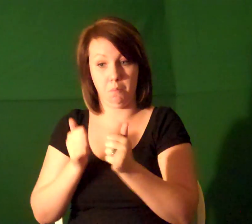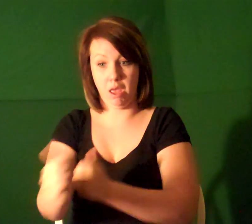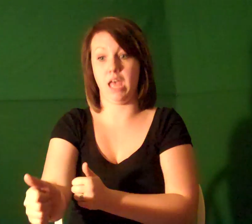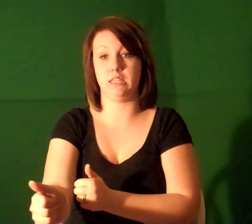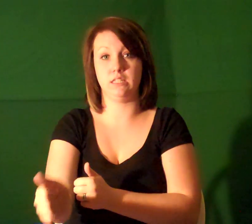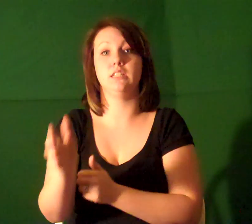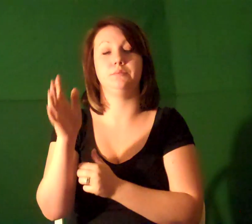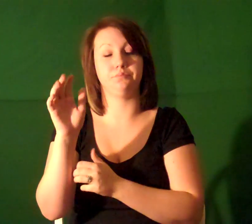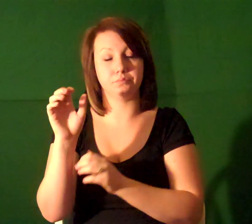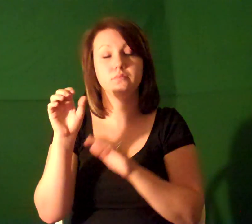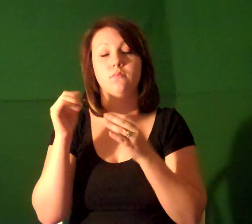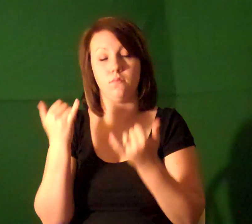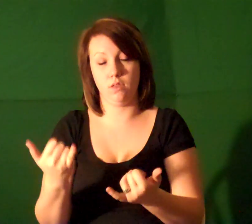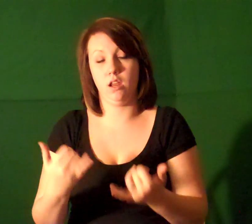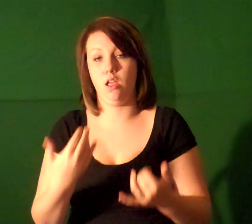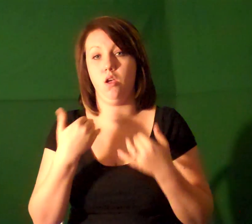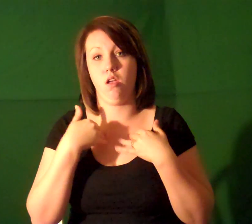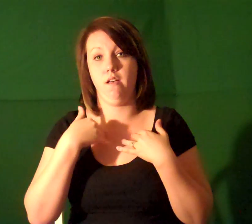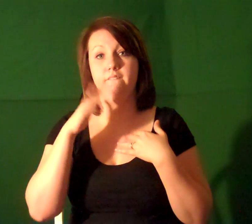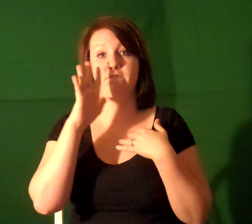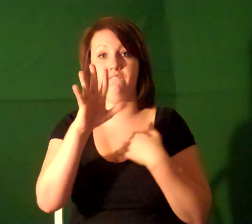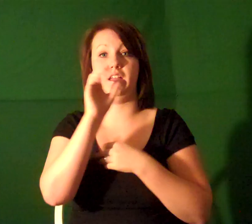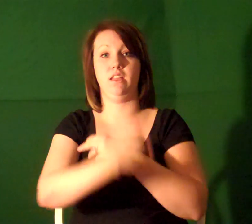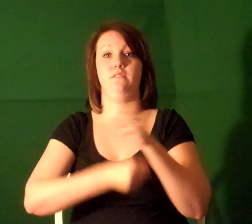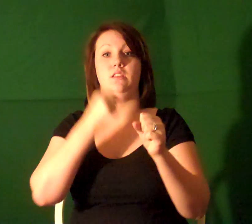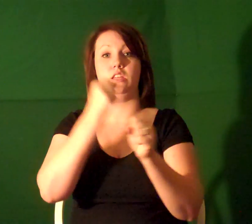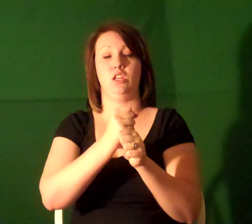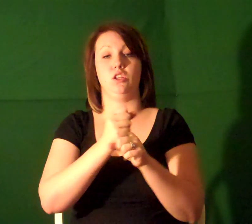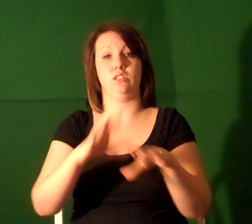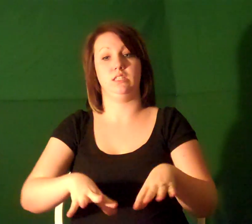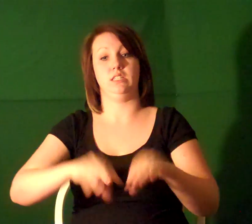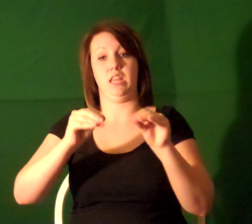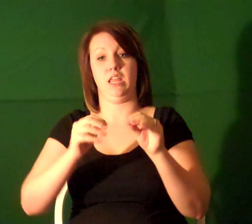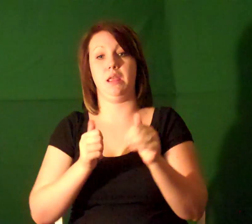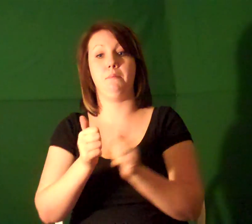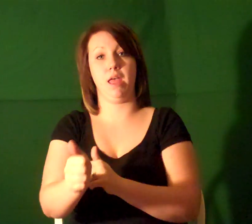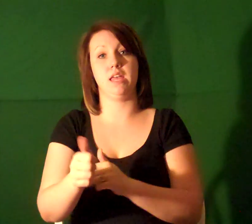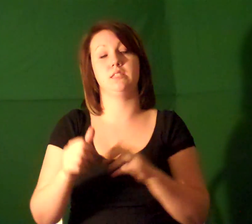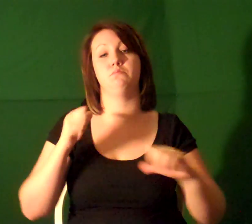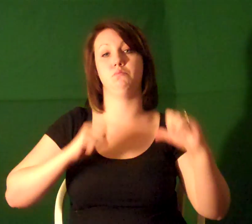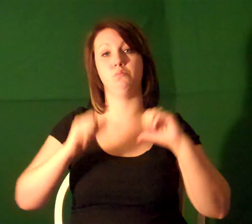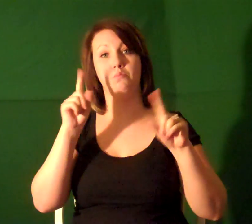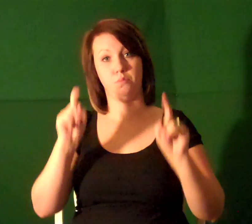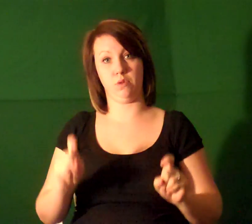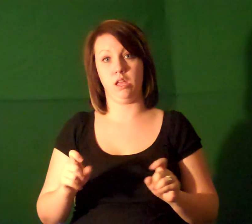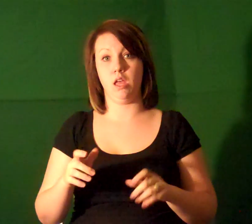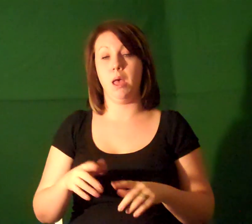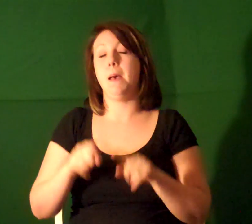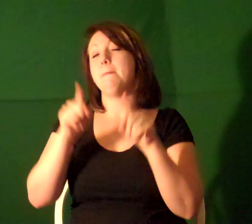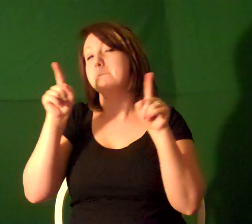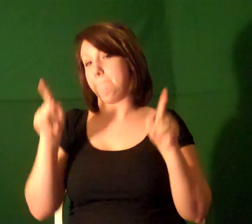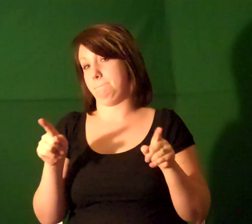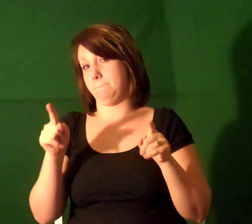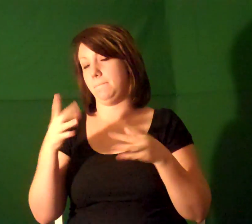5 years to take and pass a performance test. However, there is a little interesting requirement that is